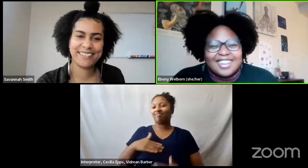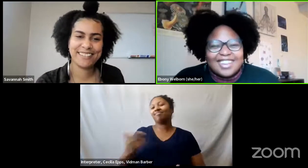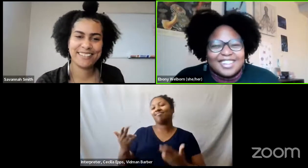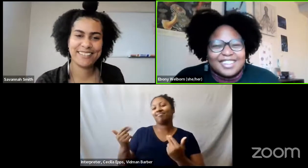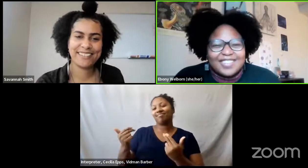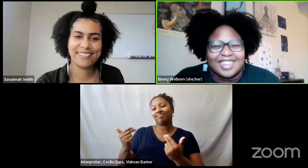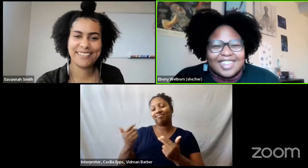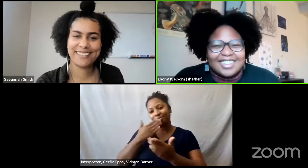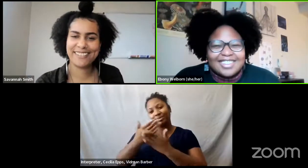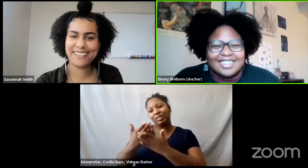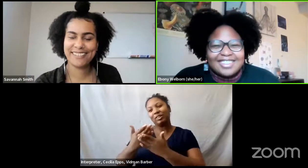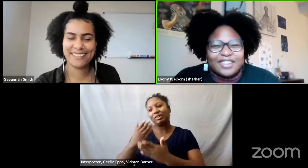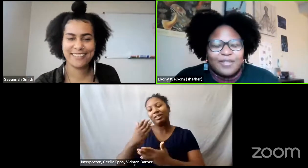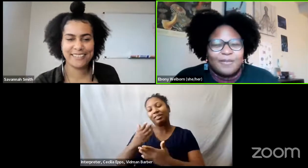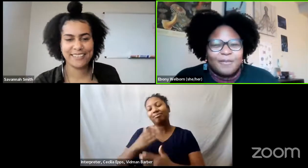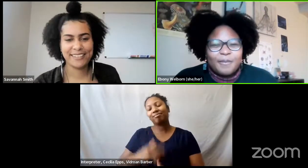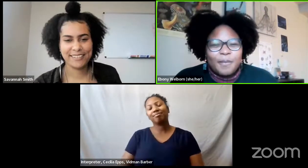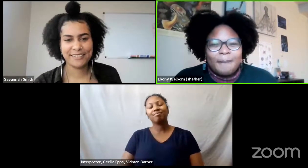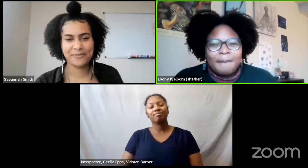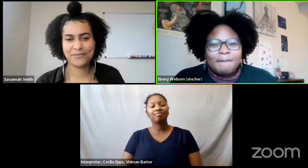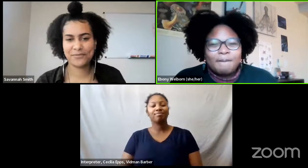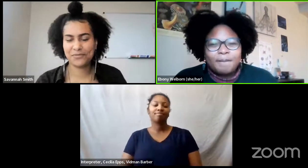I'm glad you had that experience.